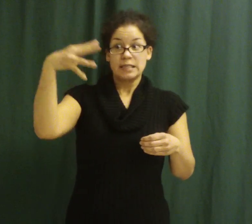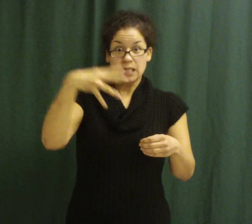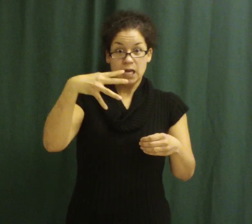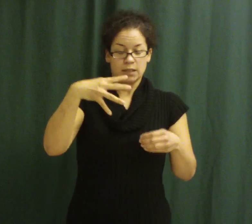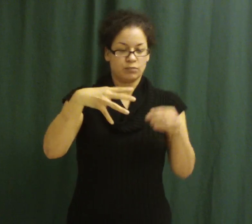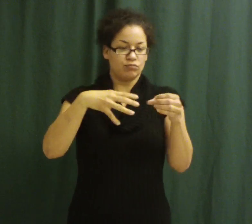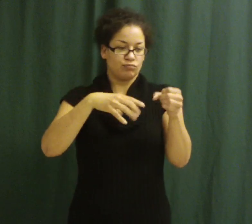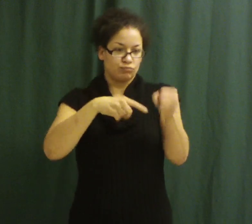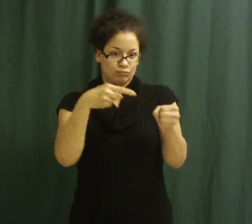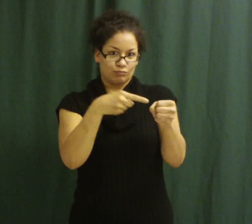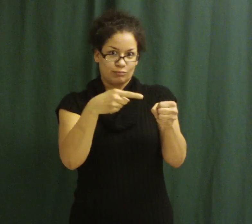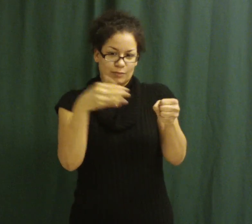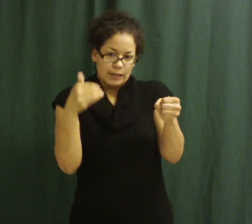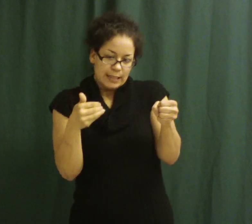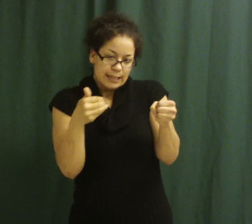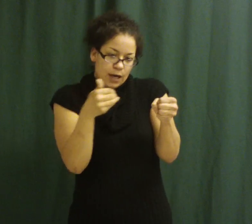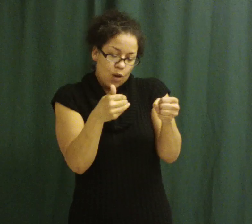or those nearest the sun.